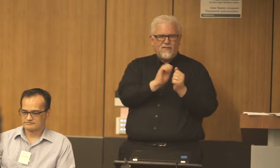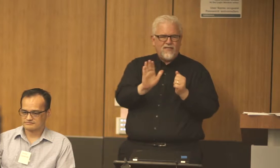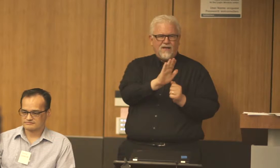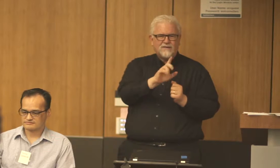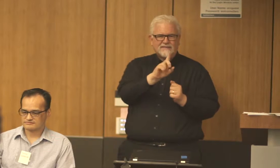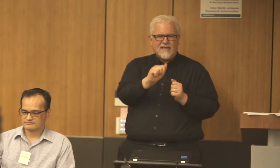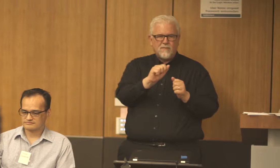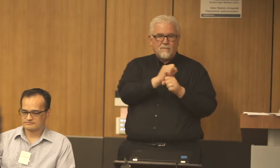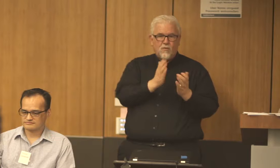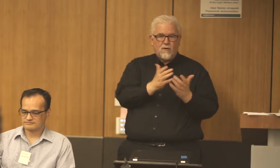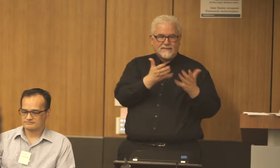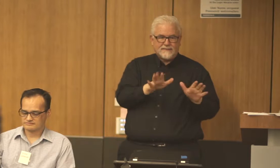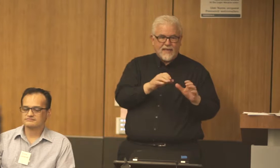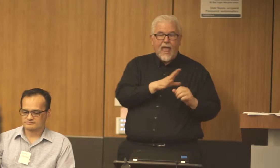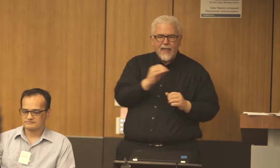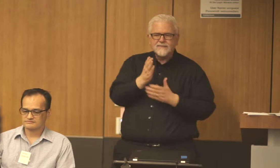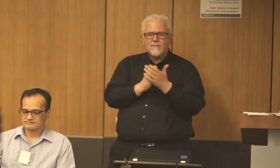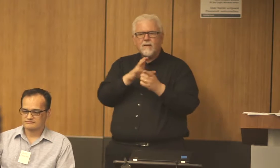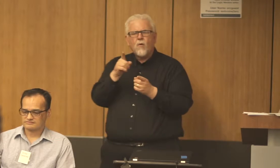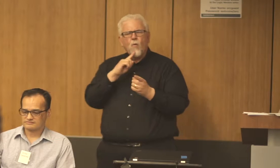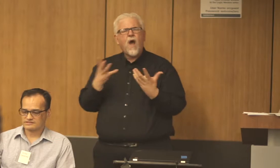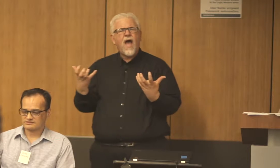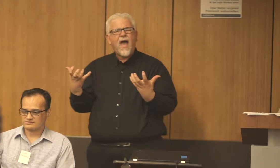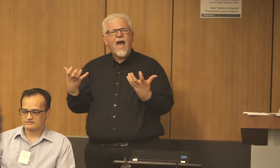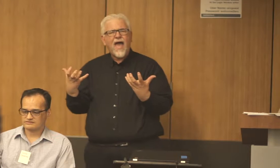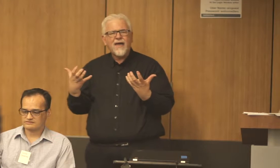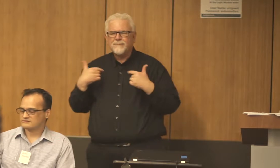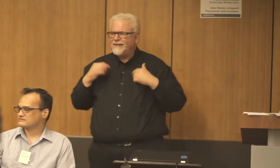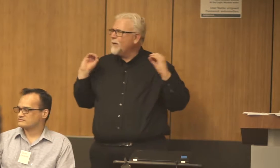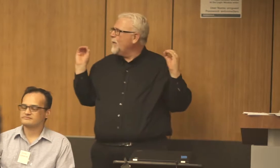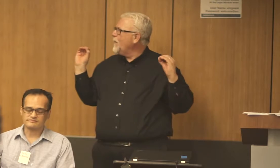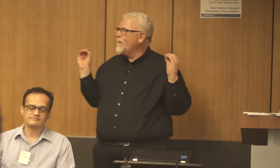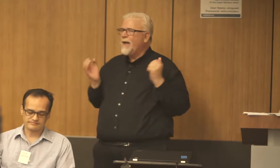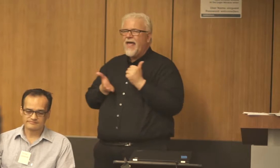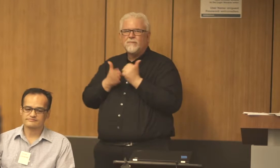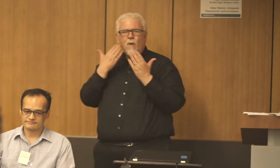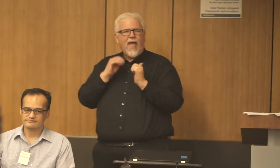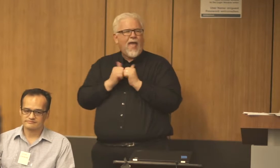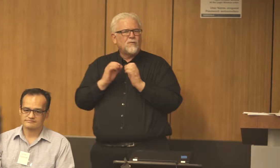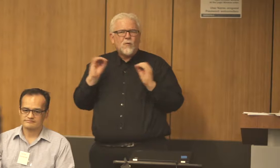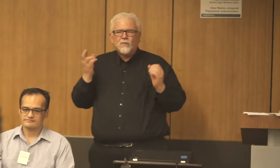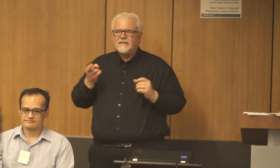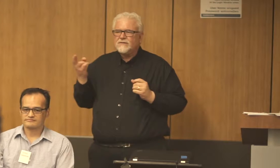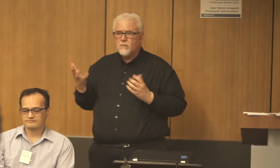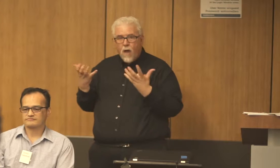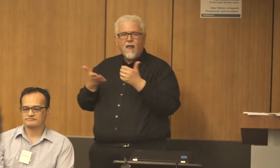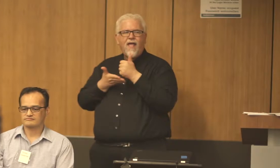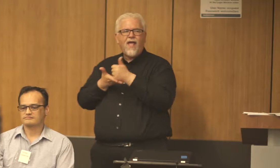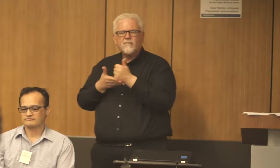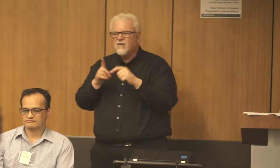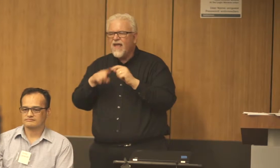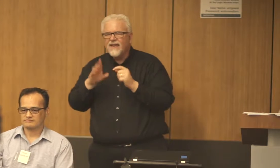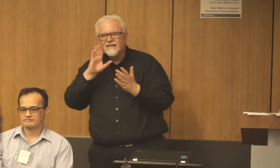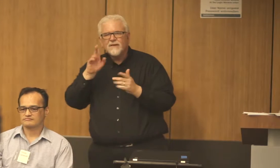have expressed wanting to do something, but they don't have anyone to help them. Because you can't just expect people